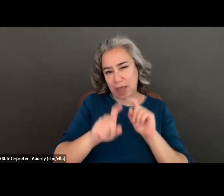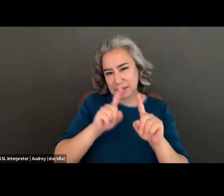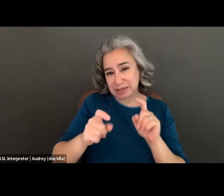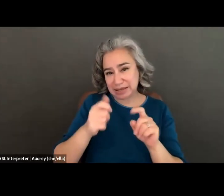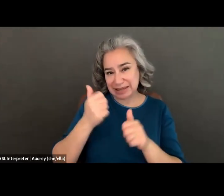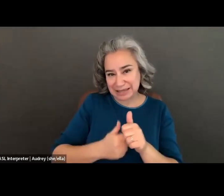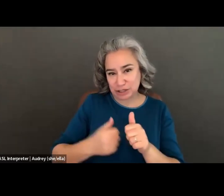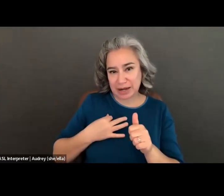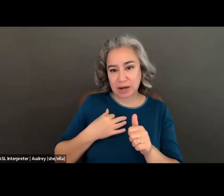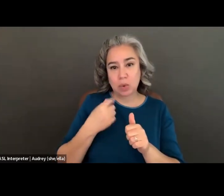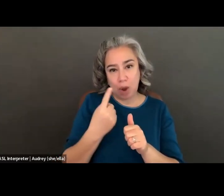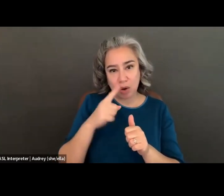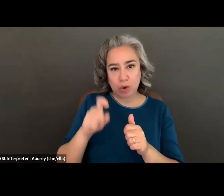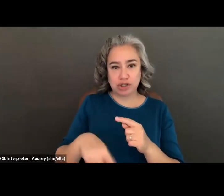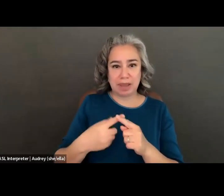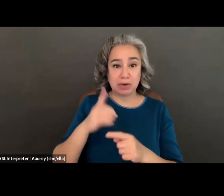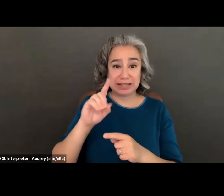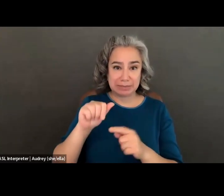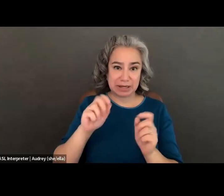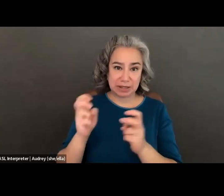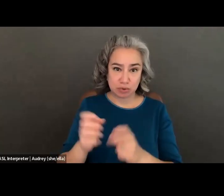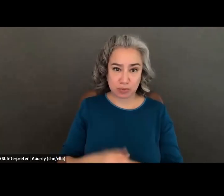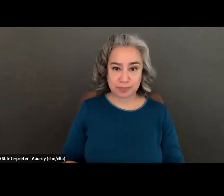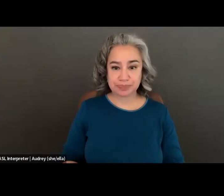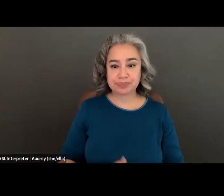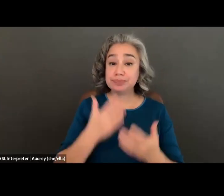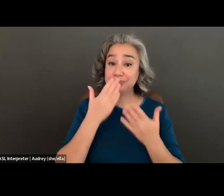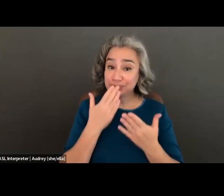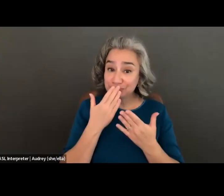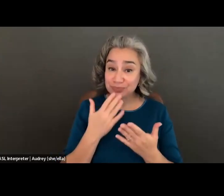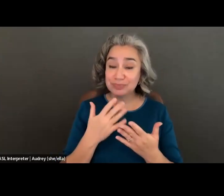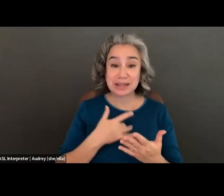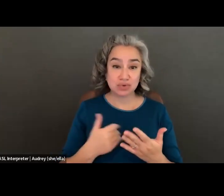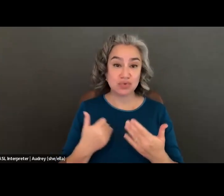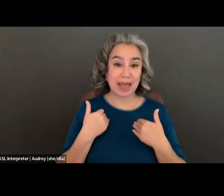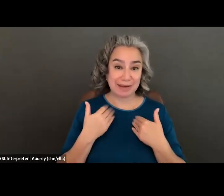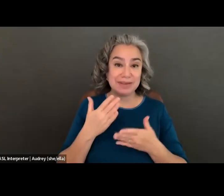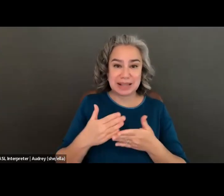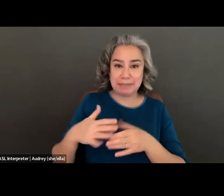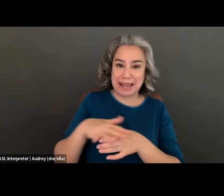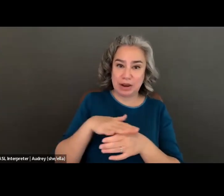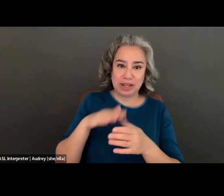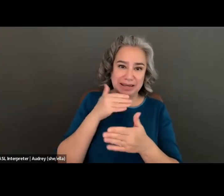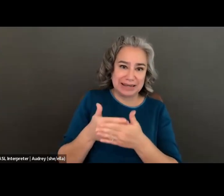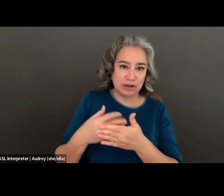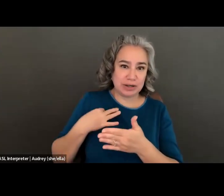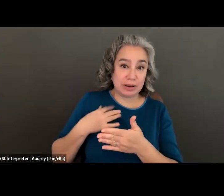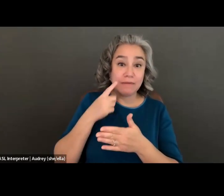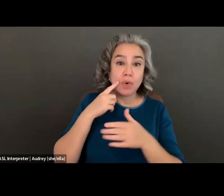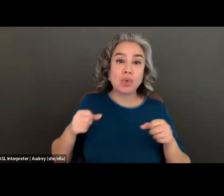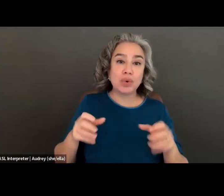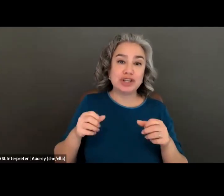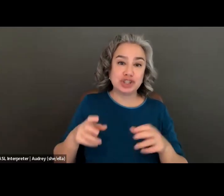least one question about disability issues. Thankfully, there was usually room set aside near the candidates for wheelchair